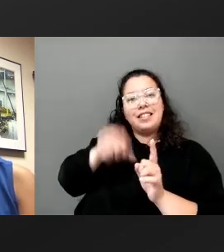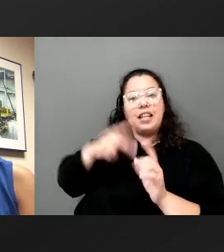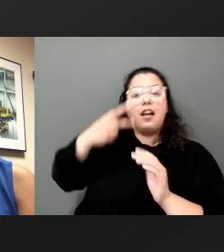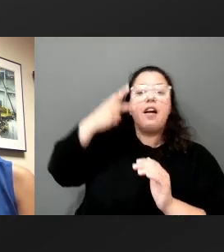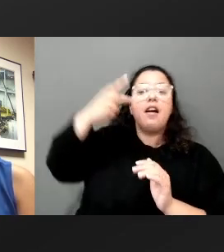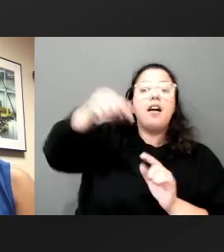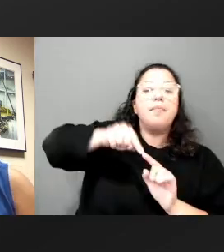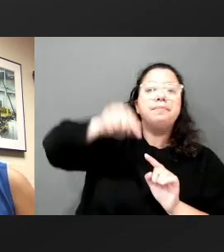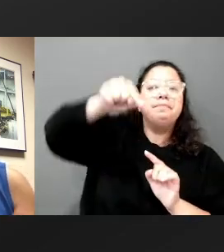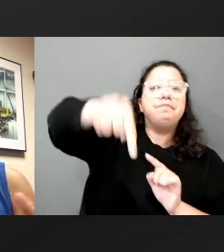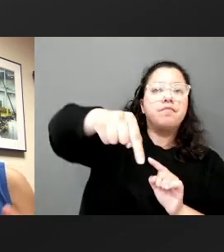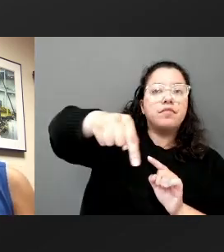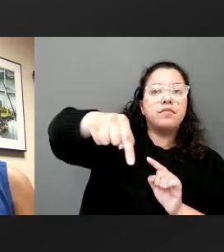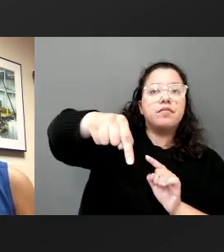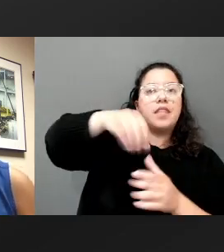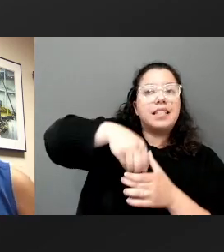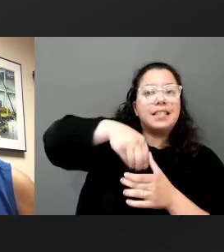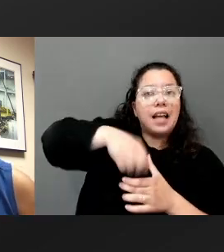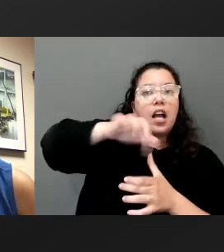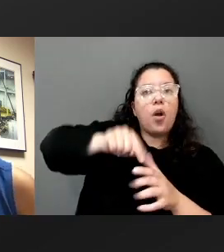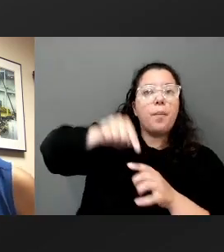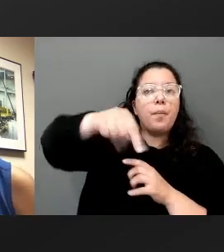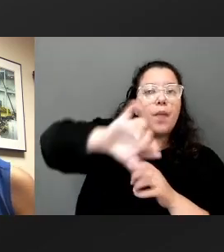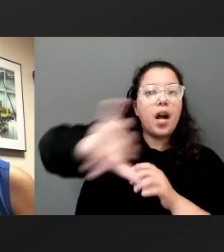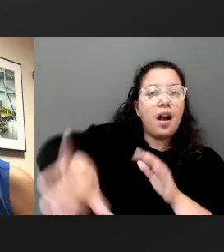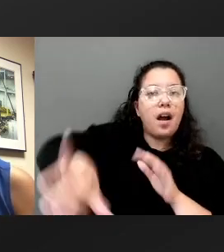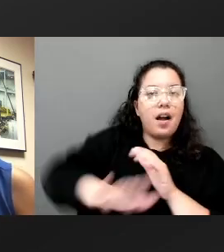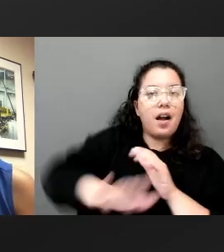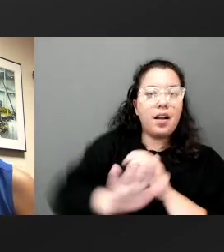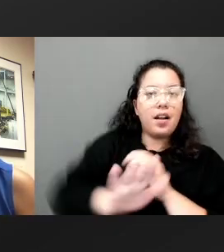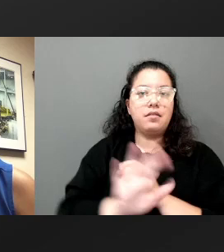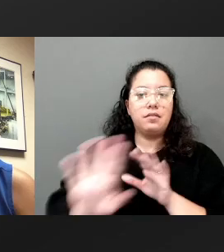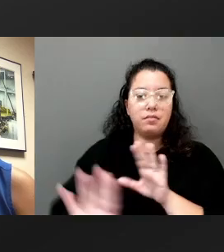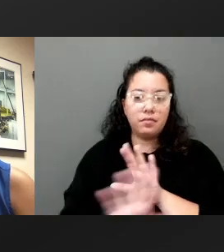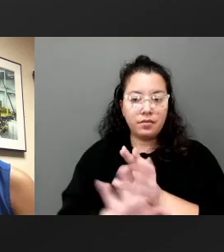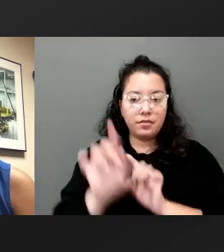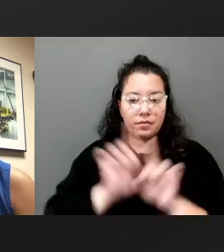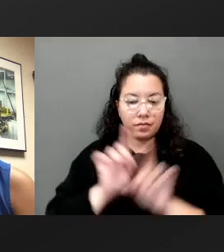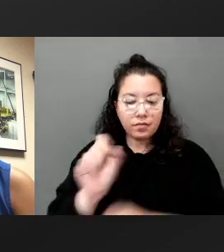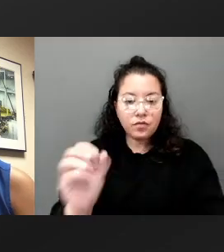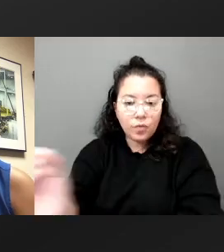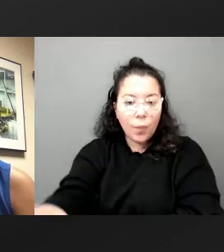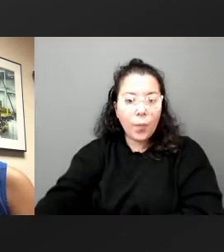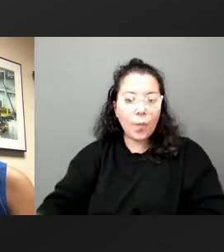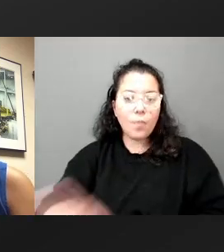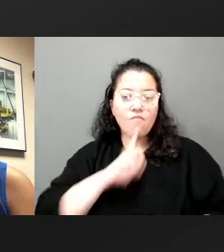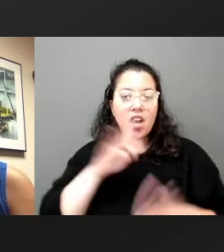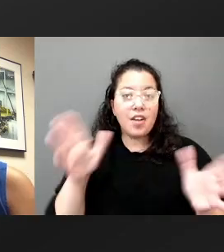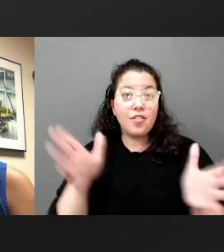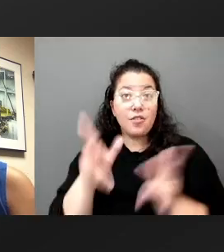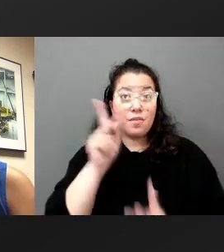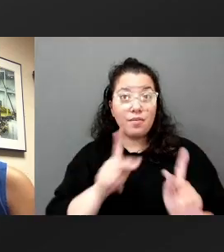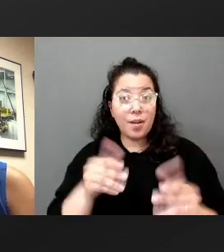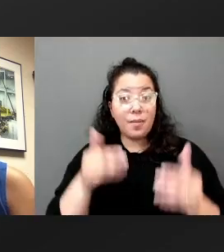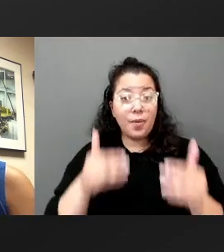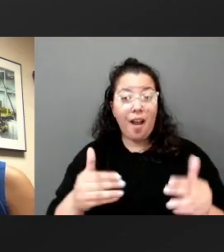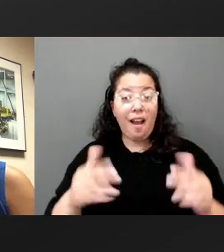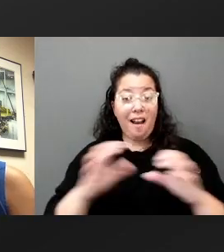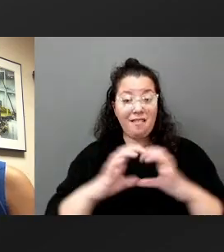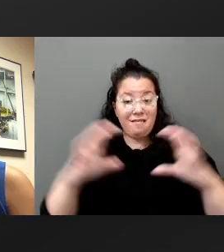and understand this cliff and look at it and find detail to see, okay, all the pockets where stars are